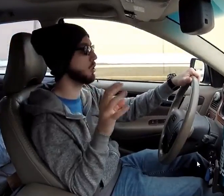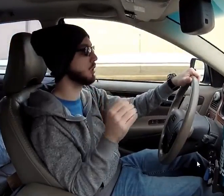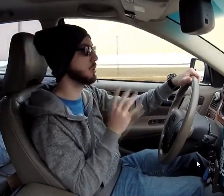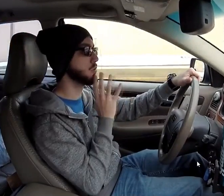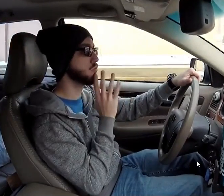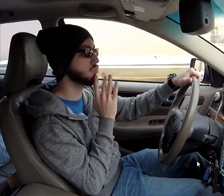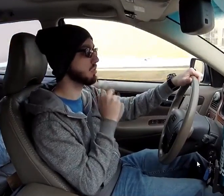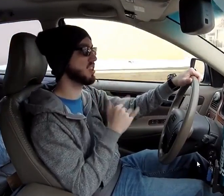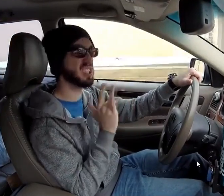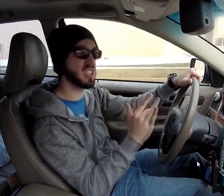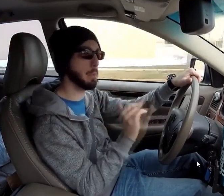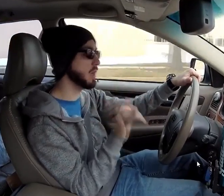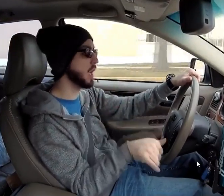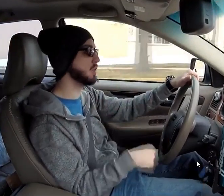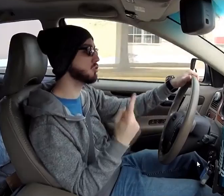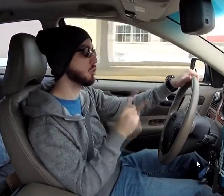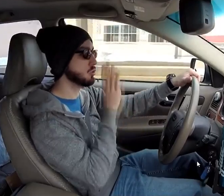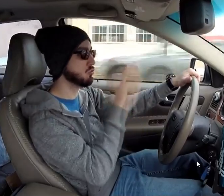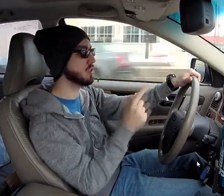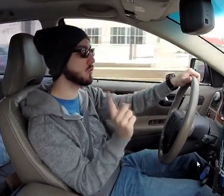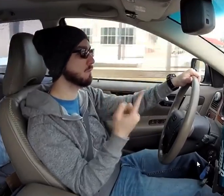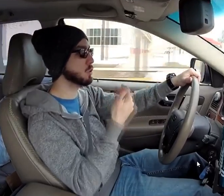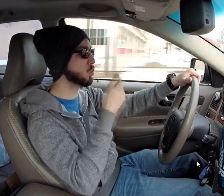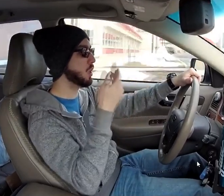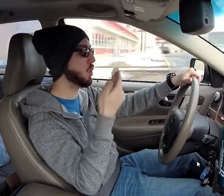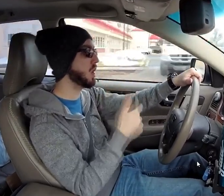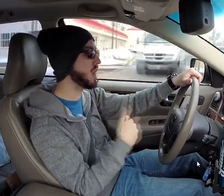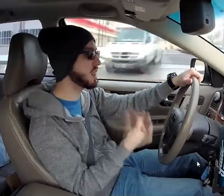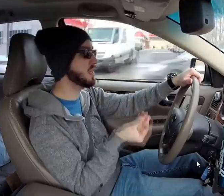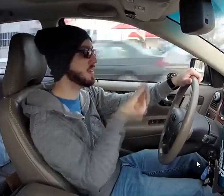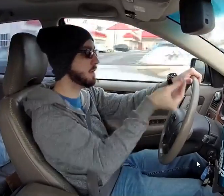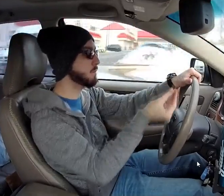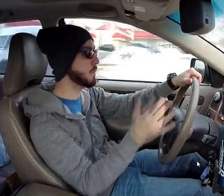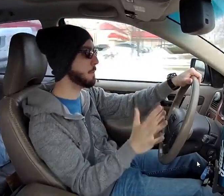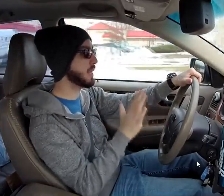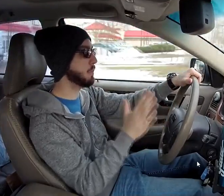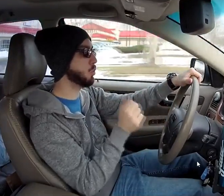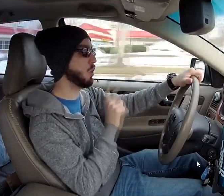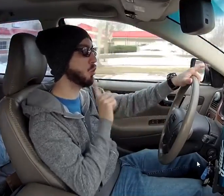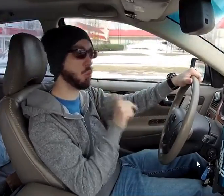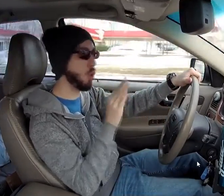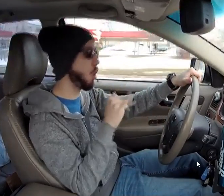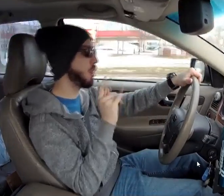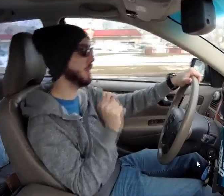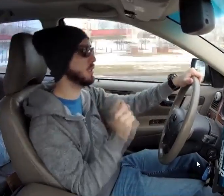In most places, instead of where you talk to the person, there's normally a camera So you can hold